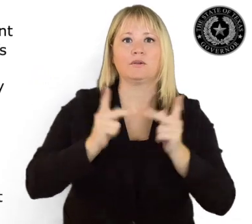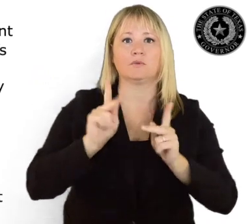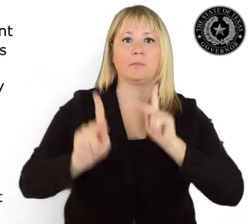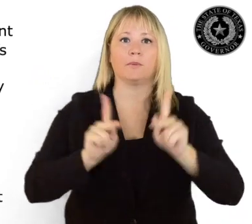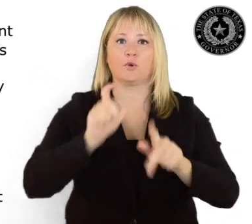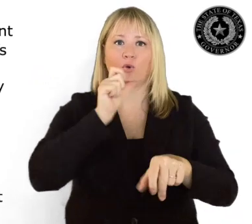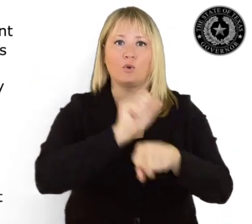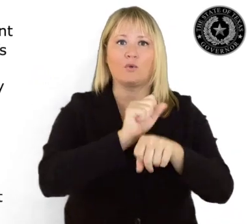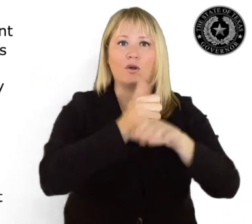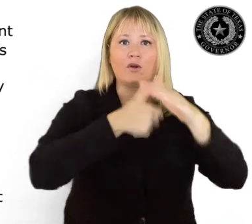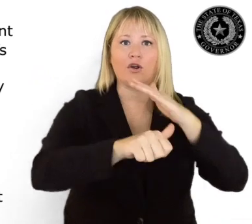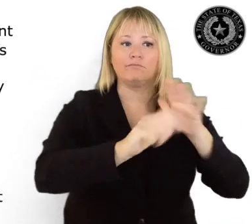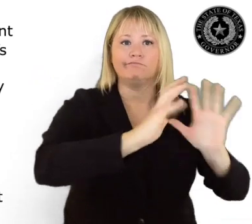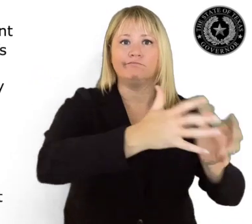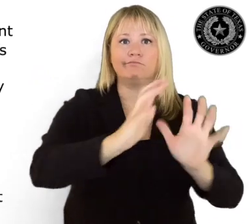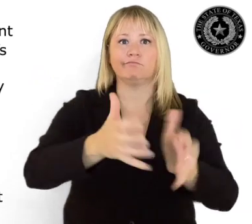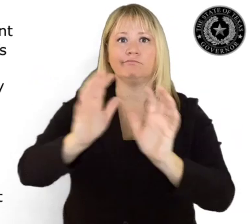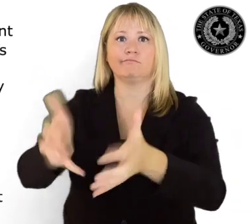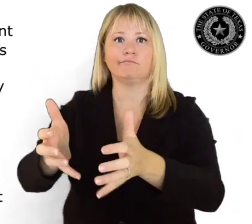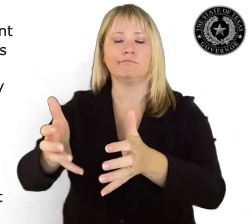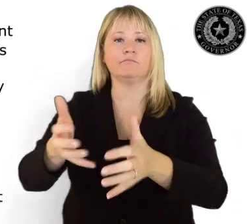version.